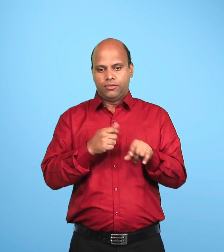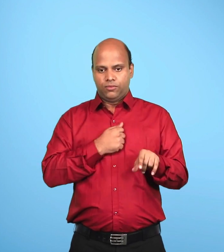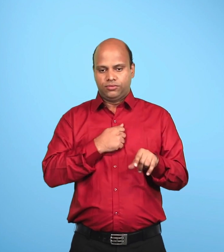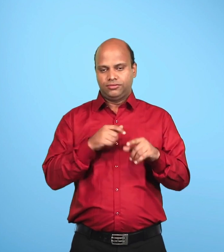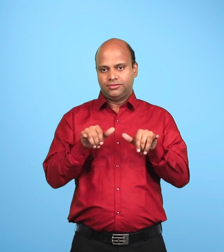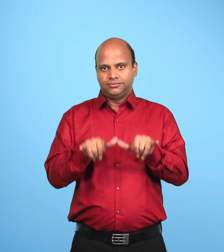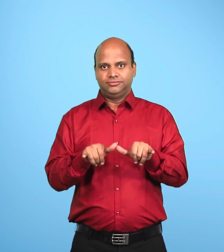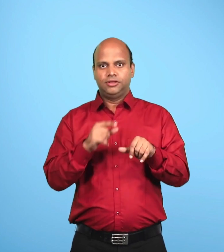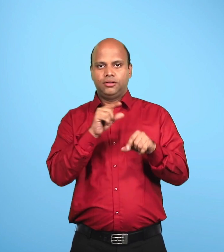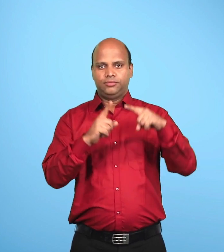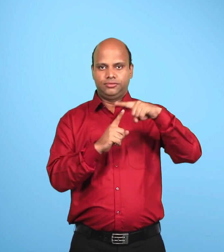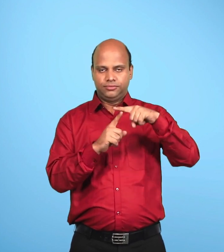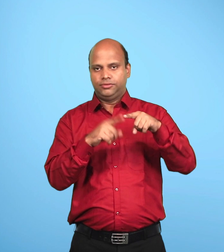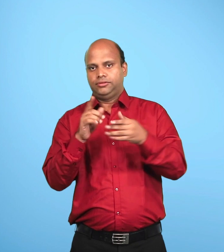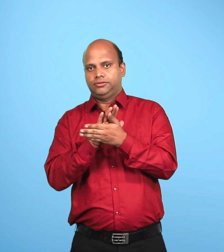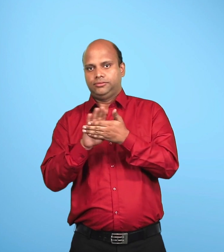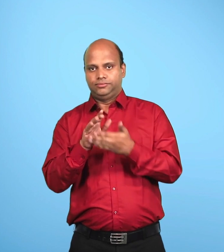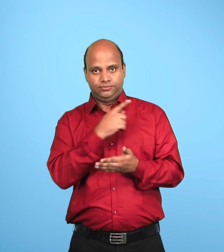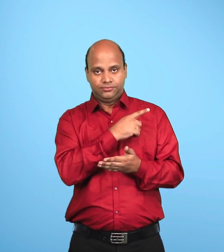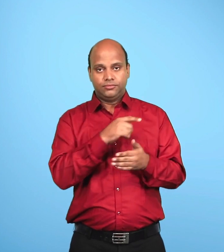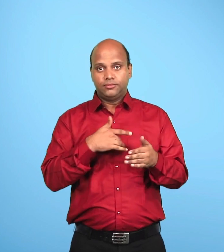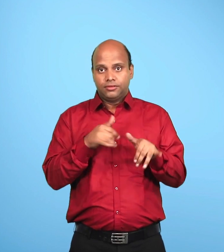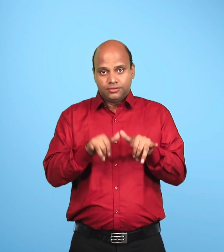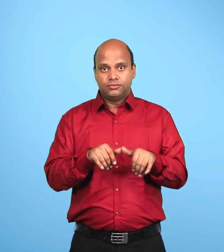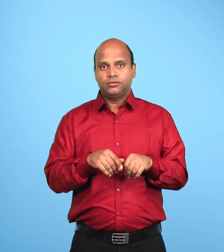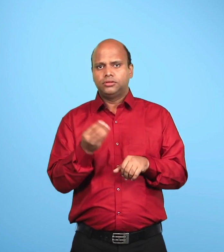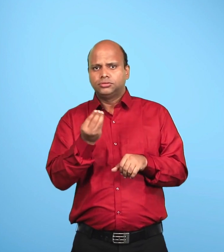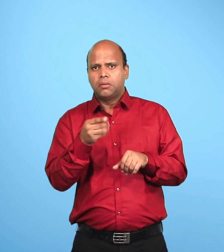Some examples of terrestrial habitats are